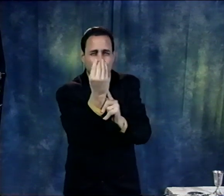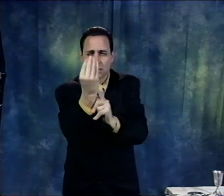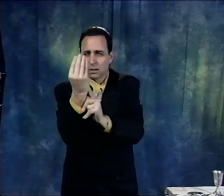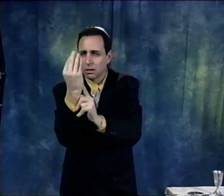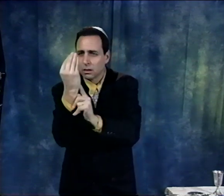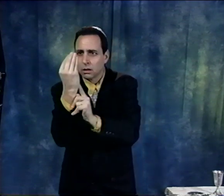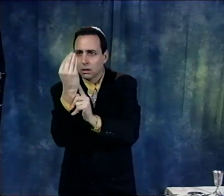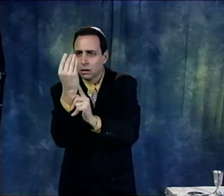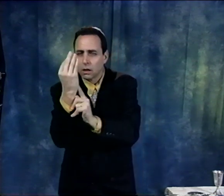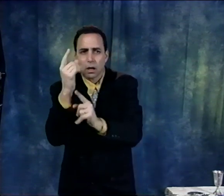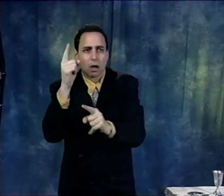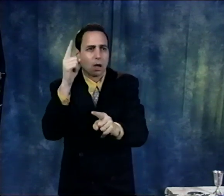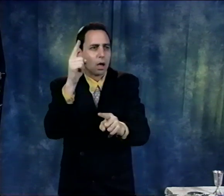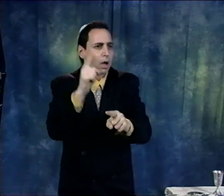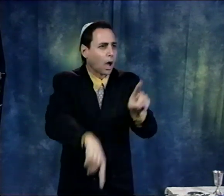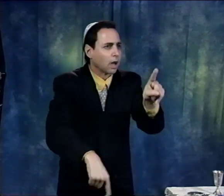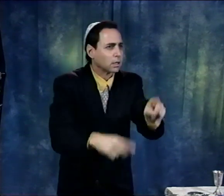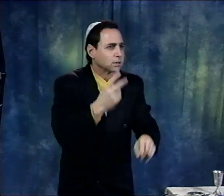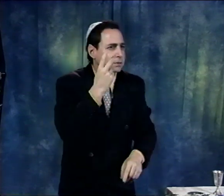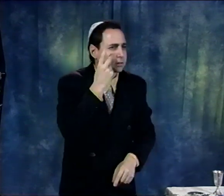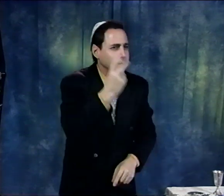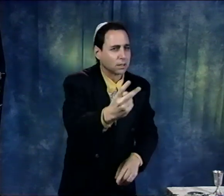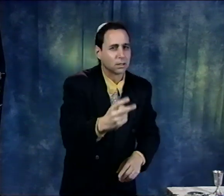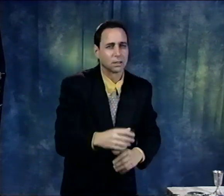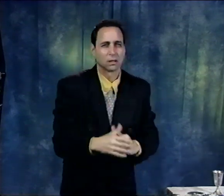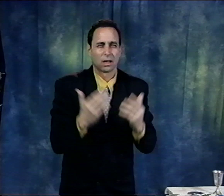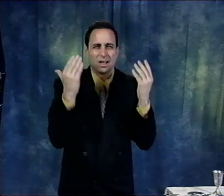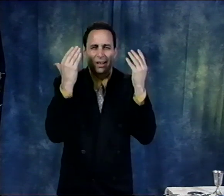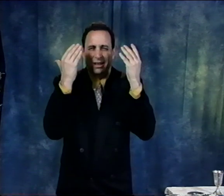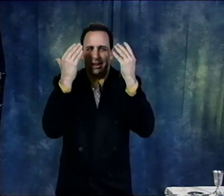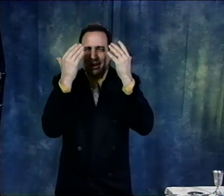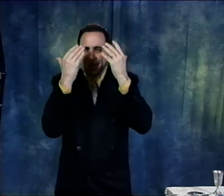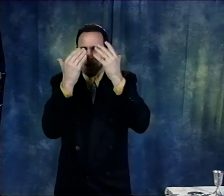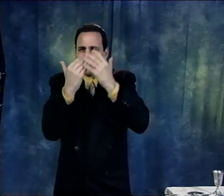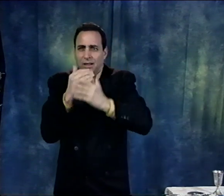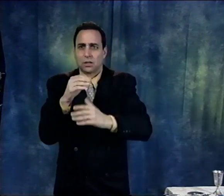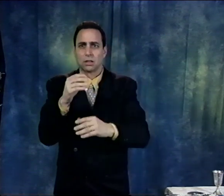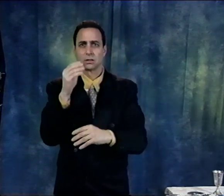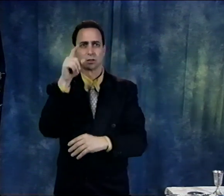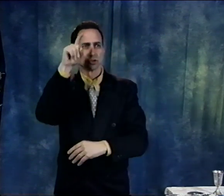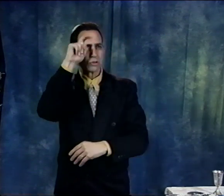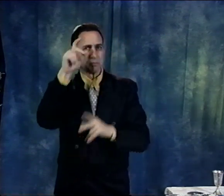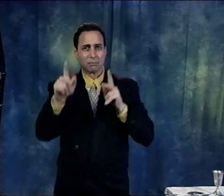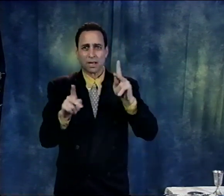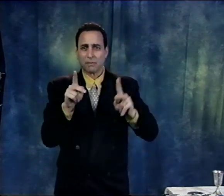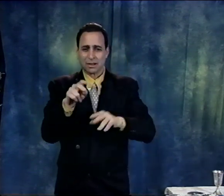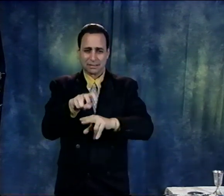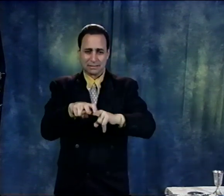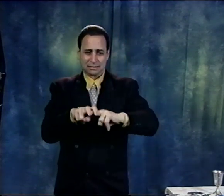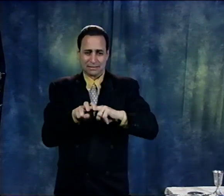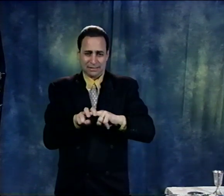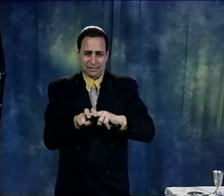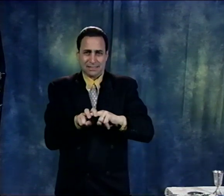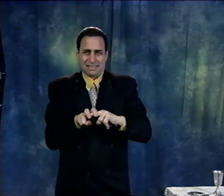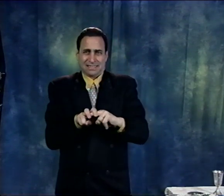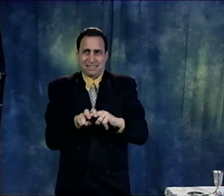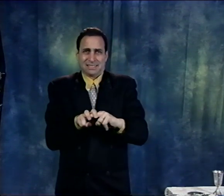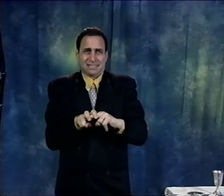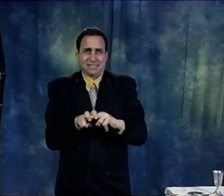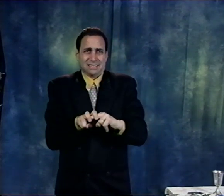no candle or fire could shine through. It covered the country. The Egyptian people sat